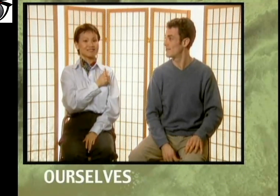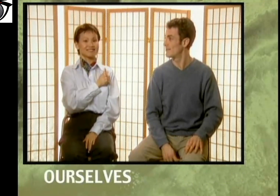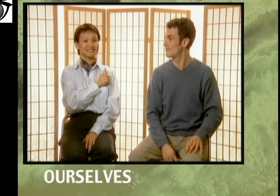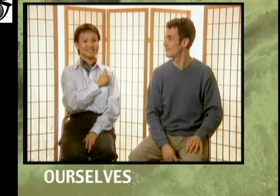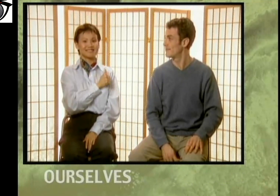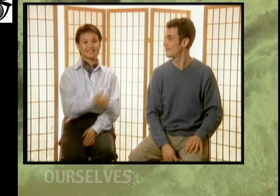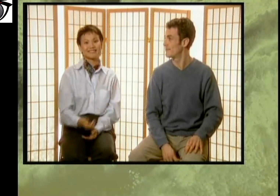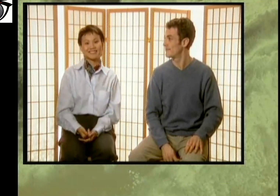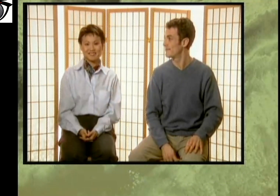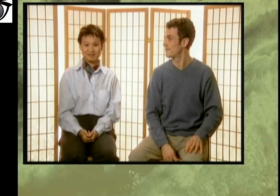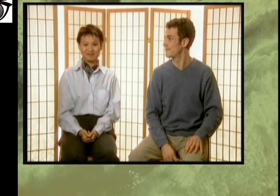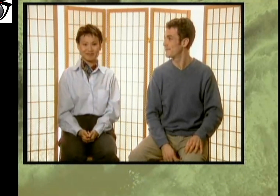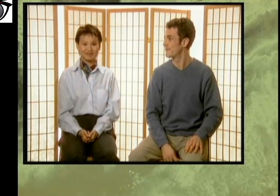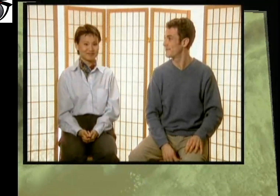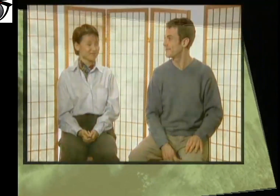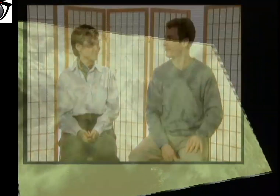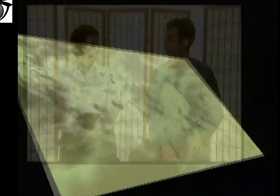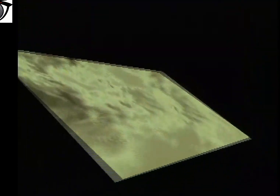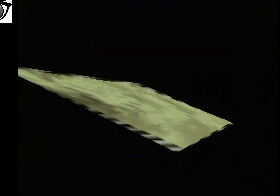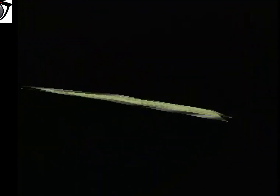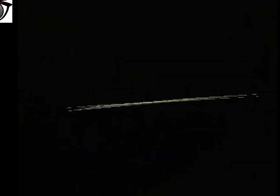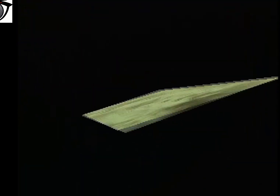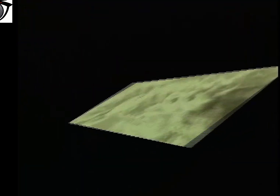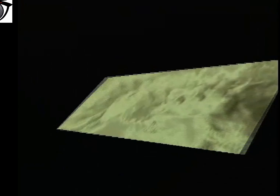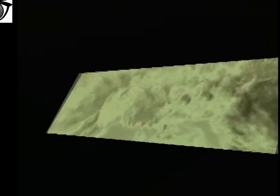yourselves, ourselves.